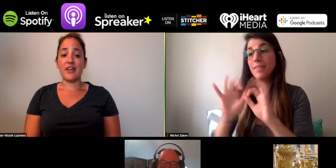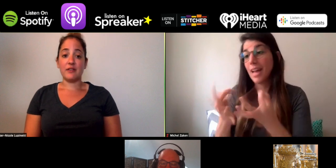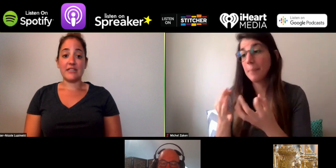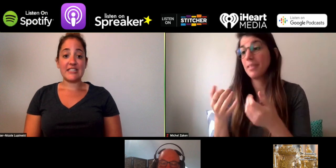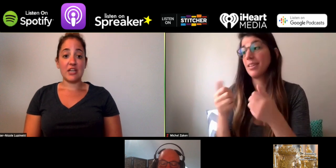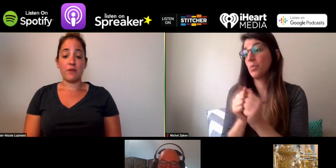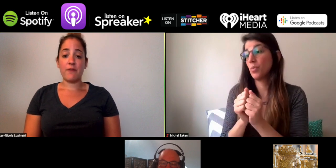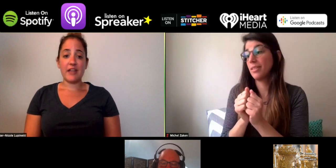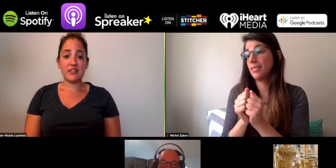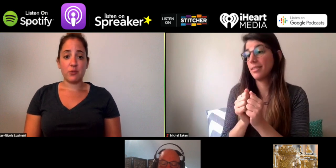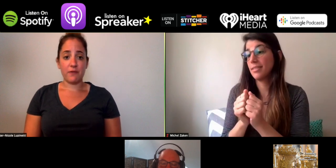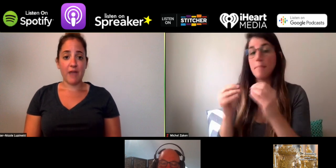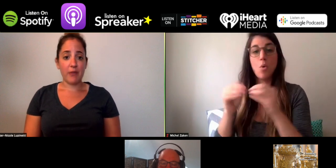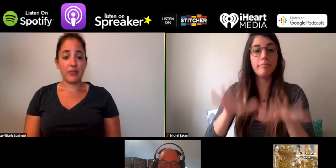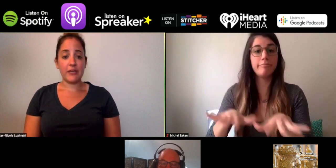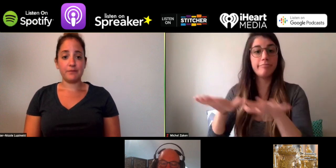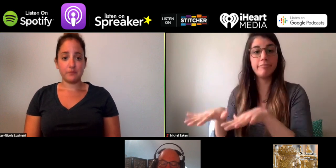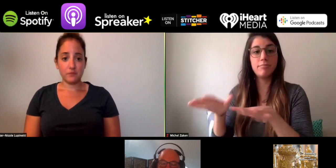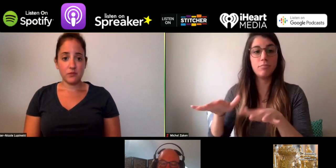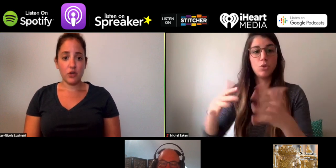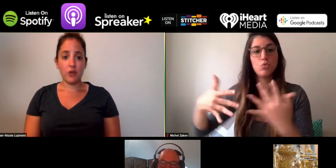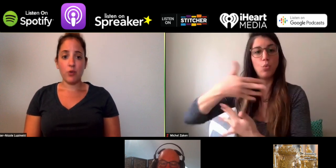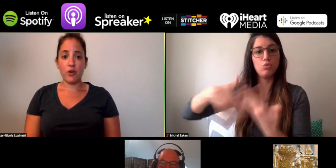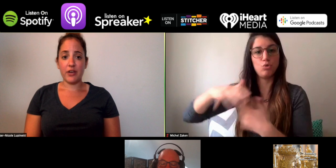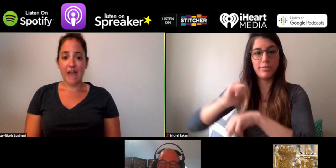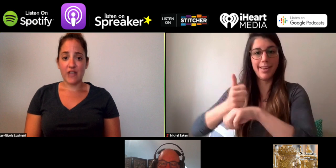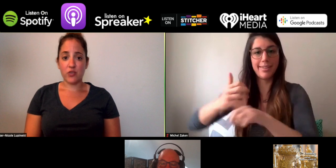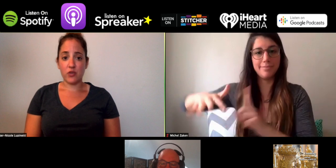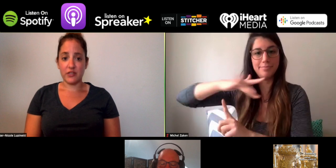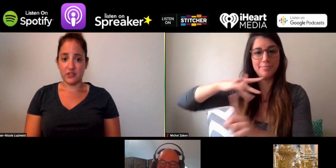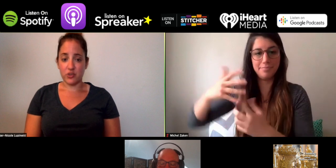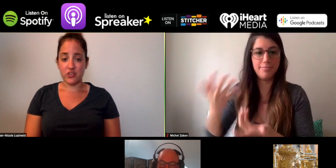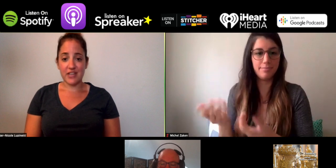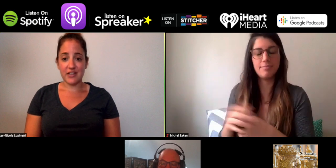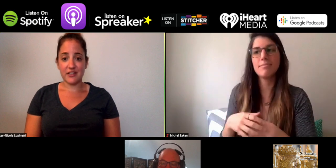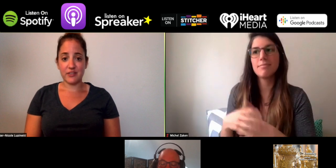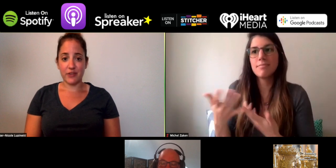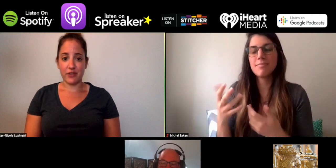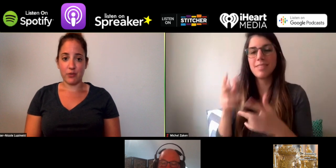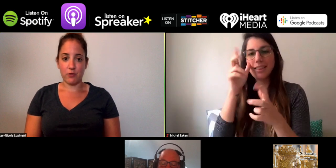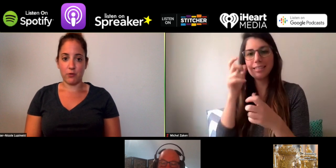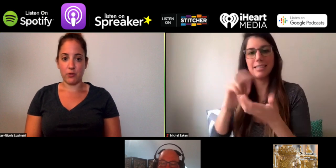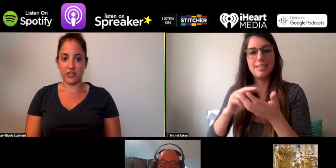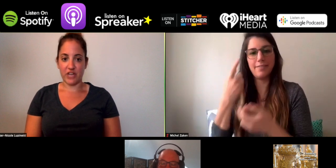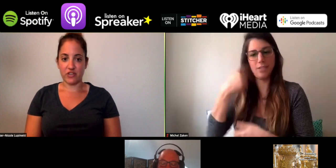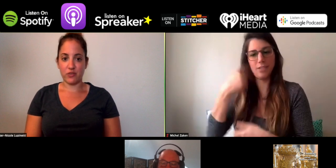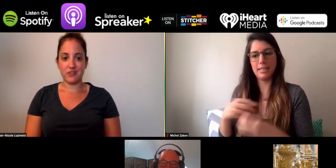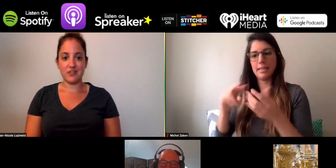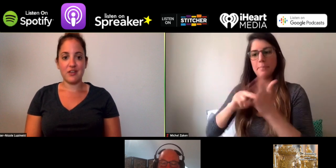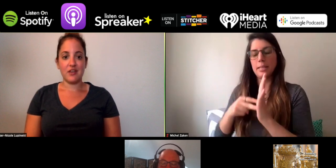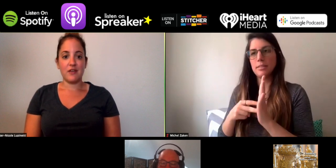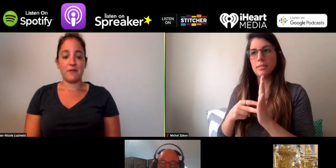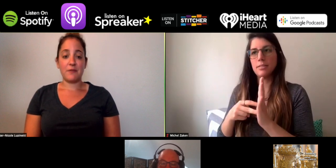But listening with friends or with family or in more casual and social settings rather than more formal and educational